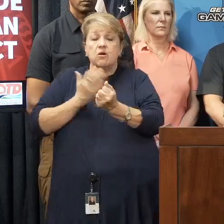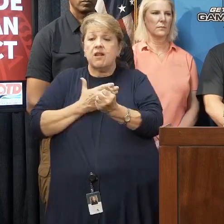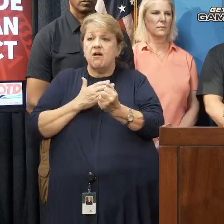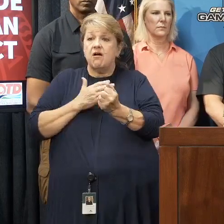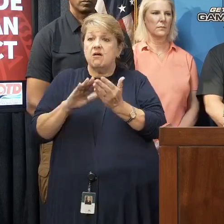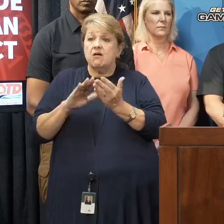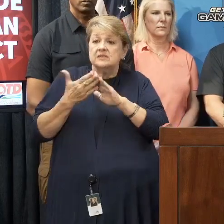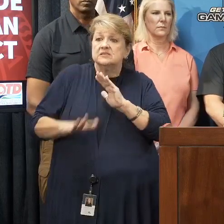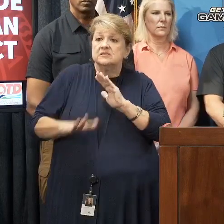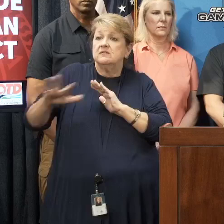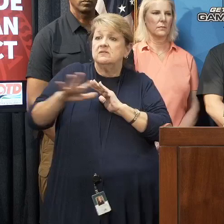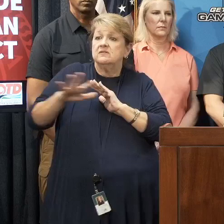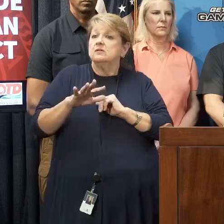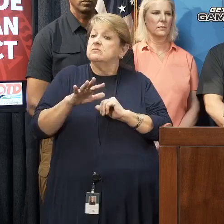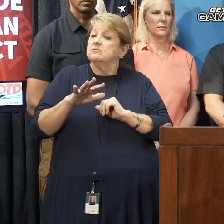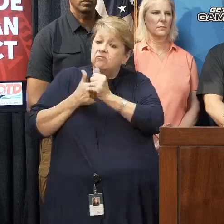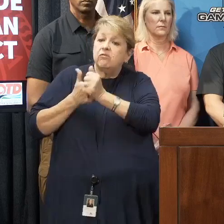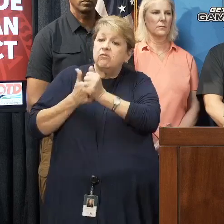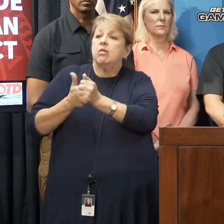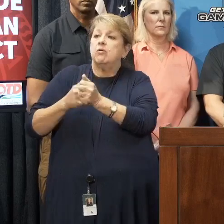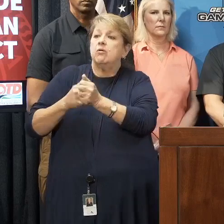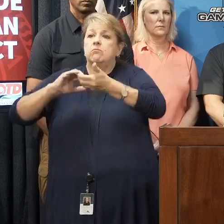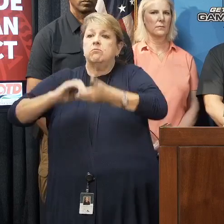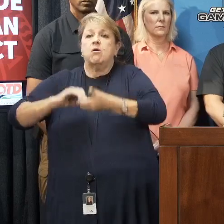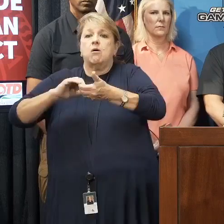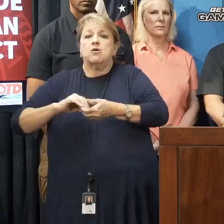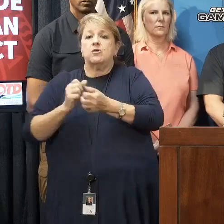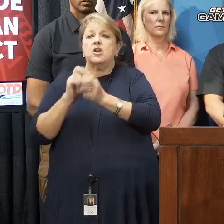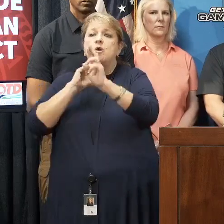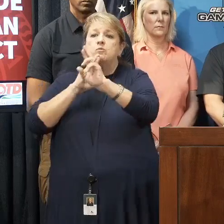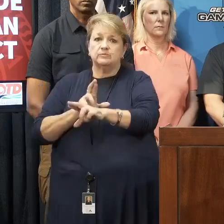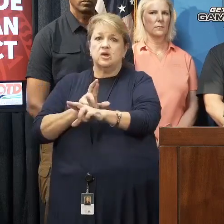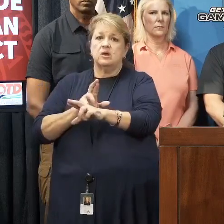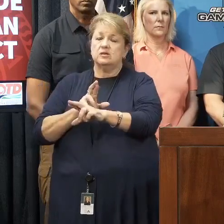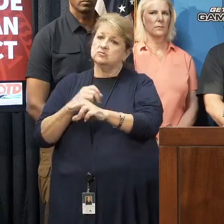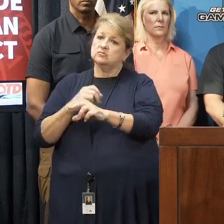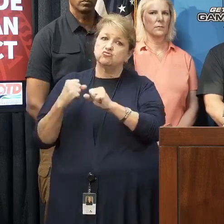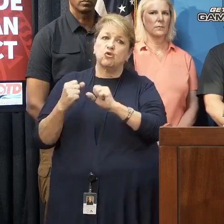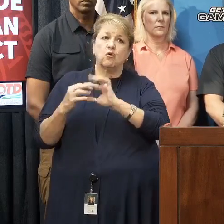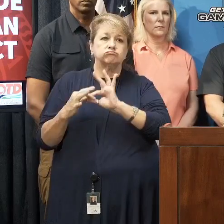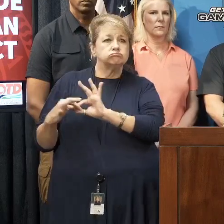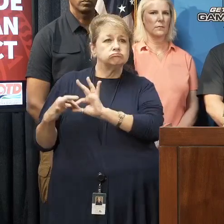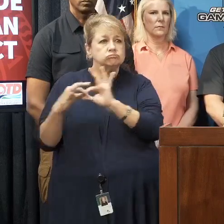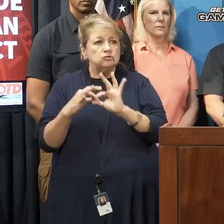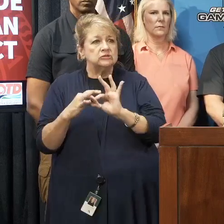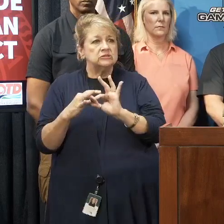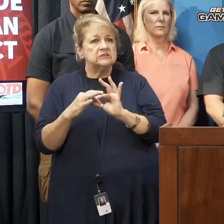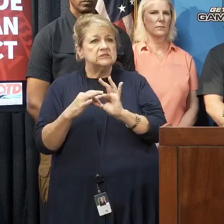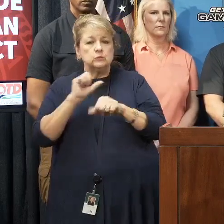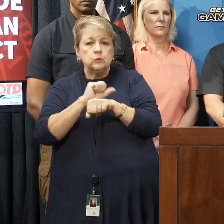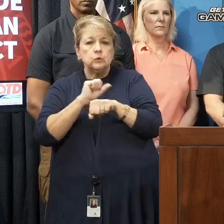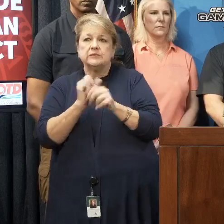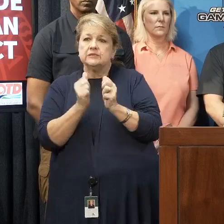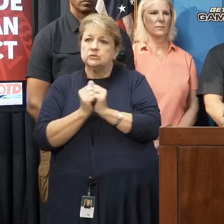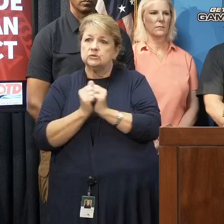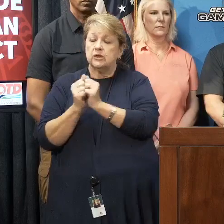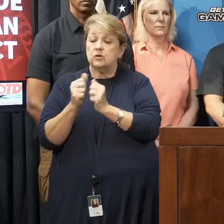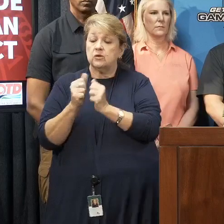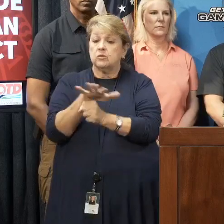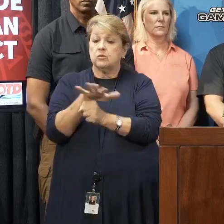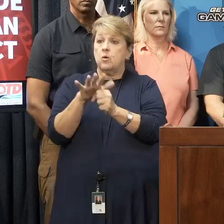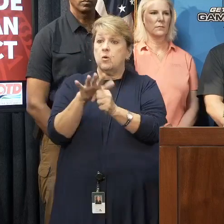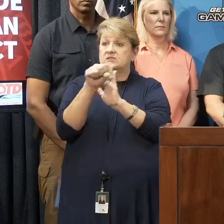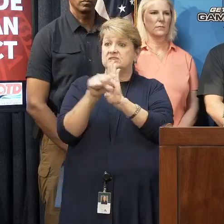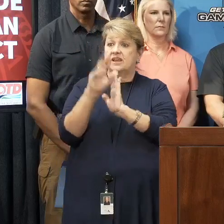authorities, and we'll continue to partner in the response effort with a strong unity of effort and coordination with our local, state,